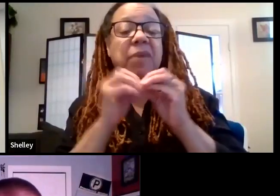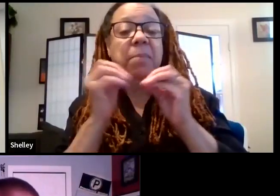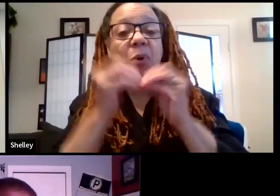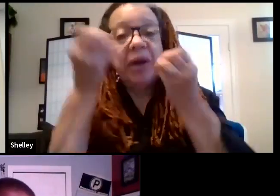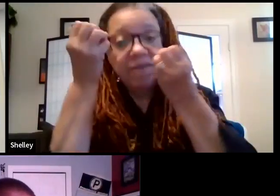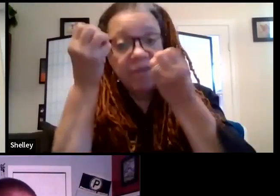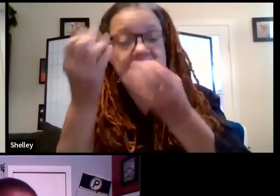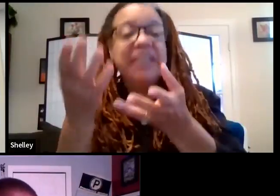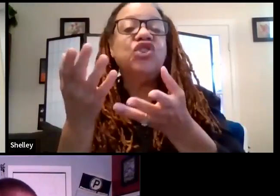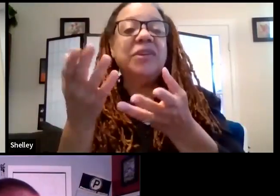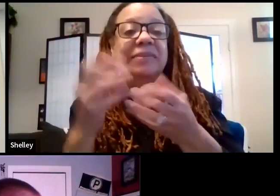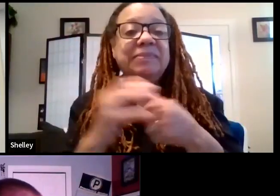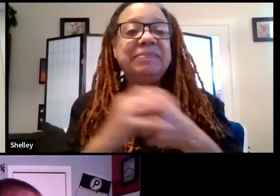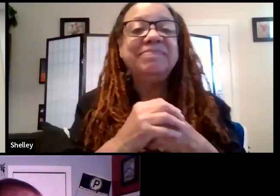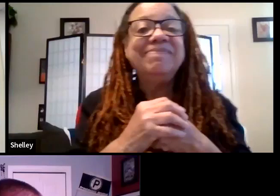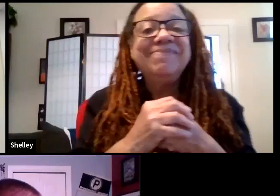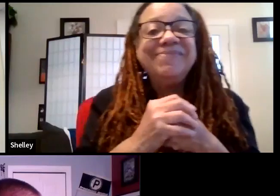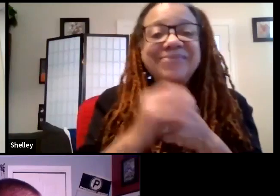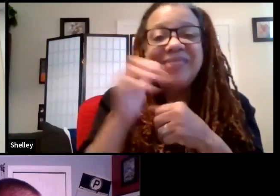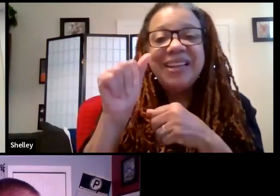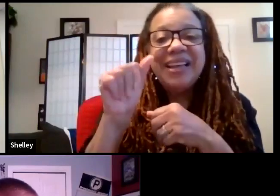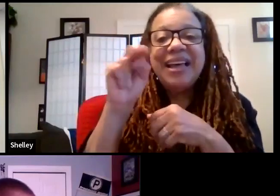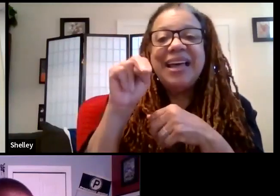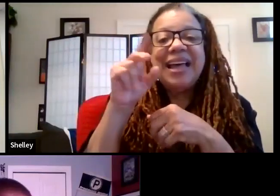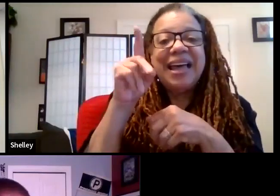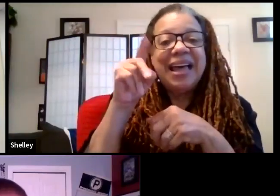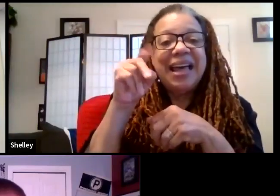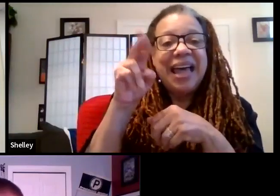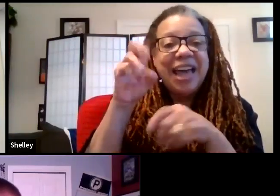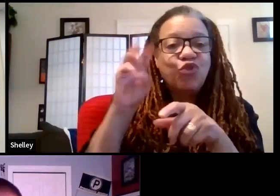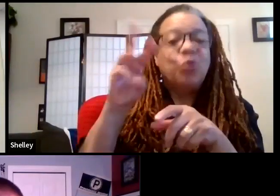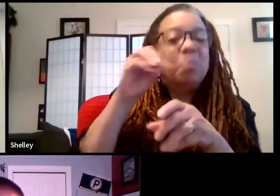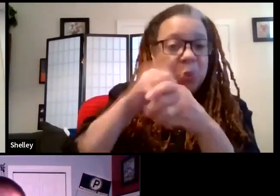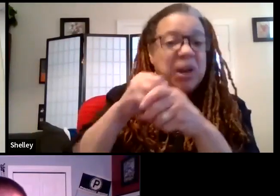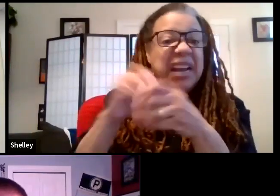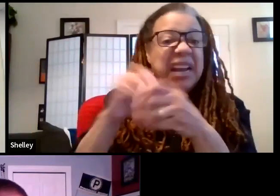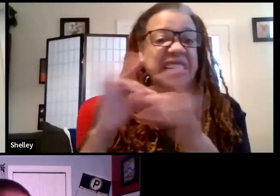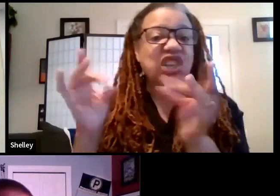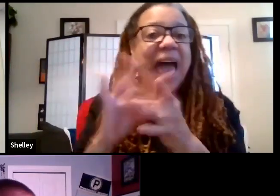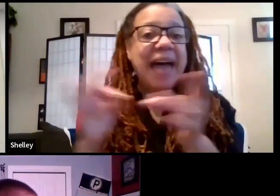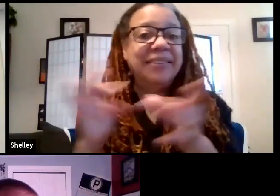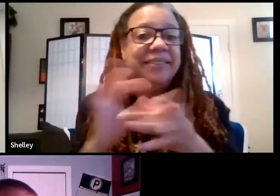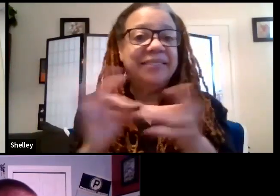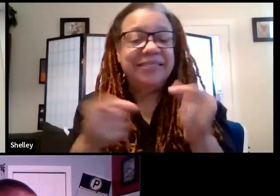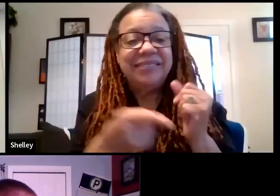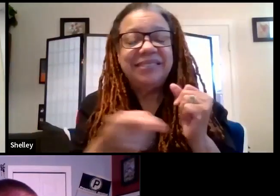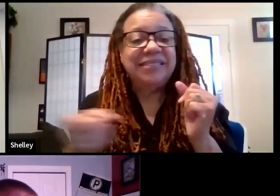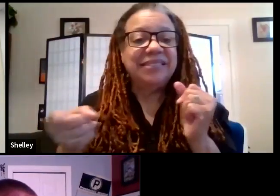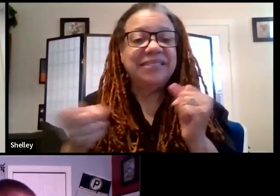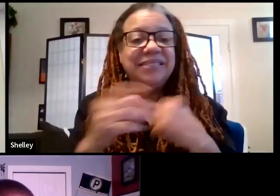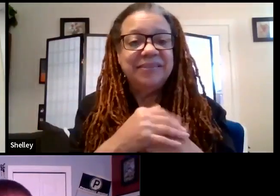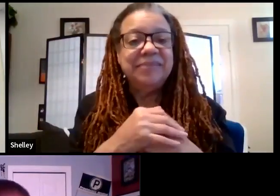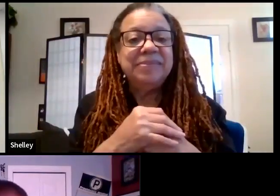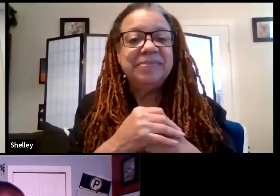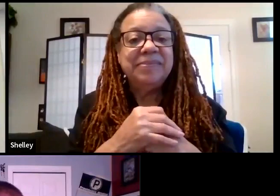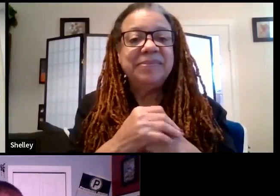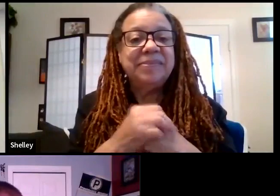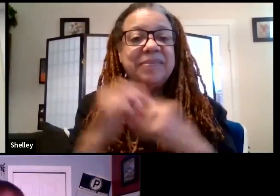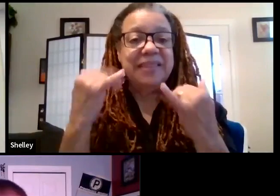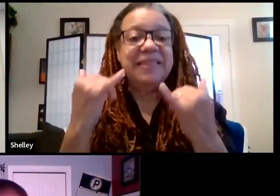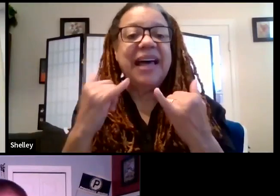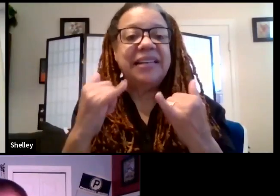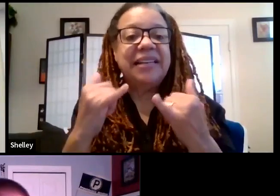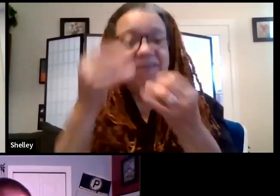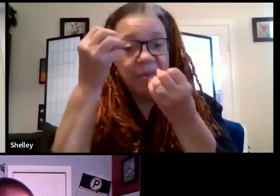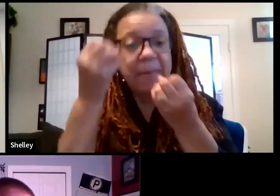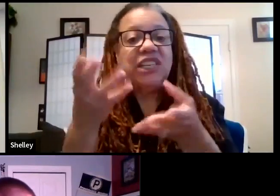Which also, Andrew, you are so fast. Andrew McQuaid keeps putting all of this for you. Those of you that don't see it in the chat, that information